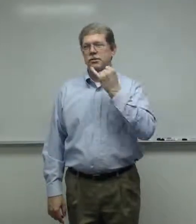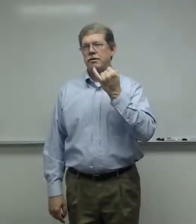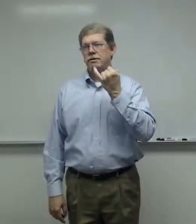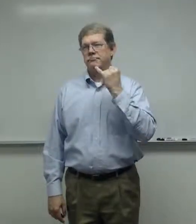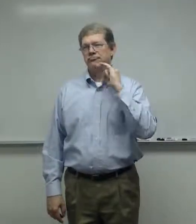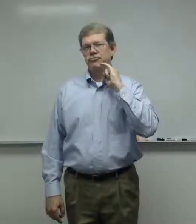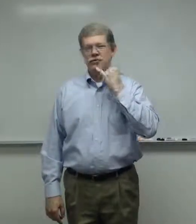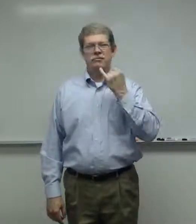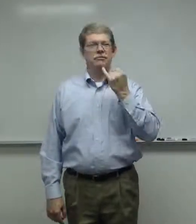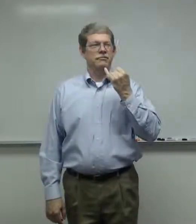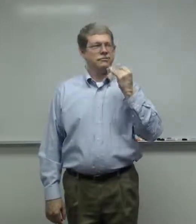Jealous.